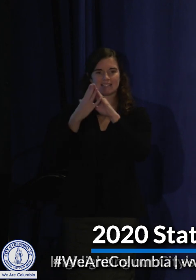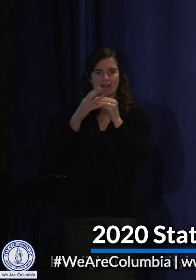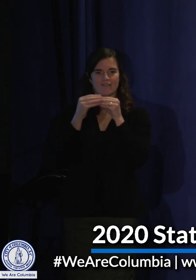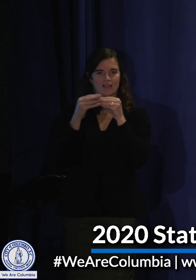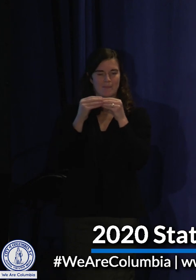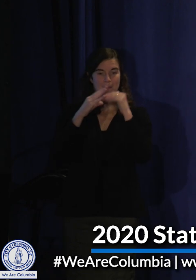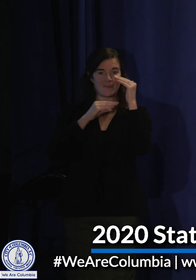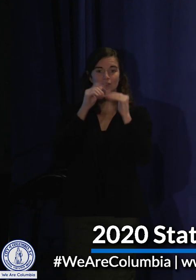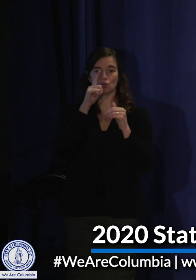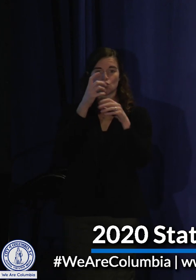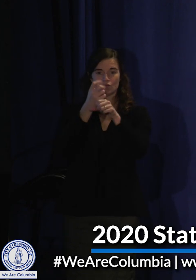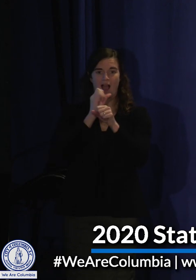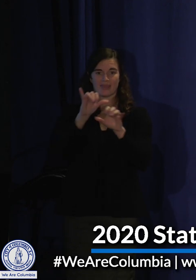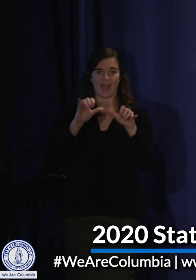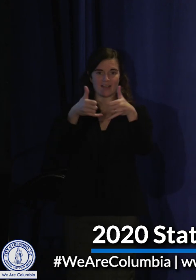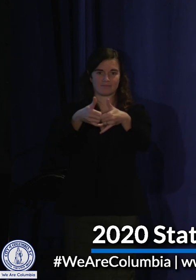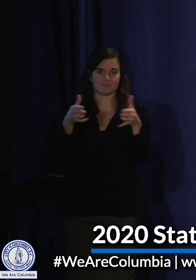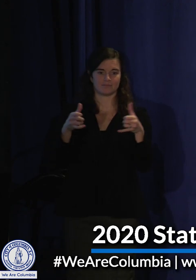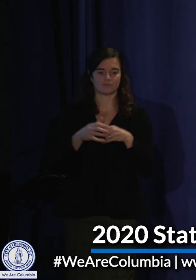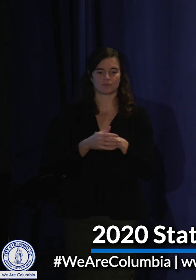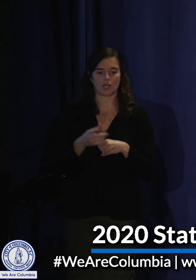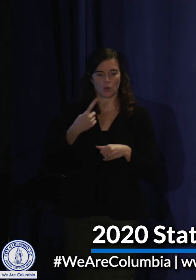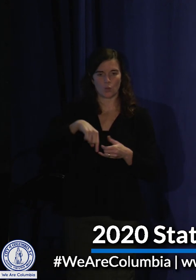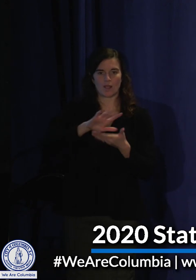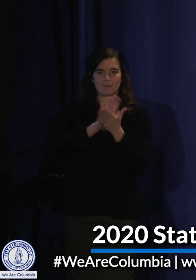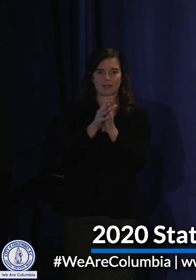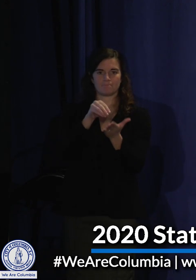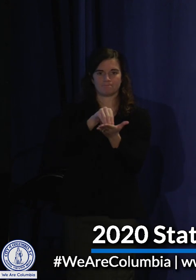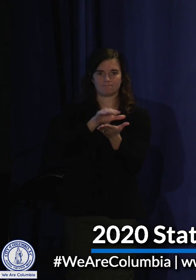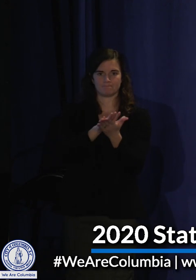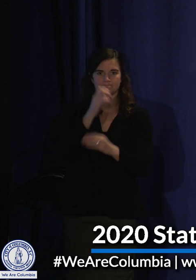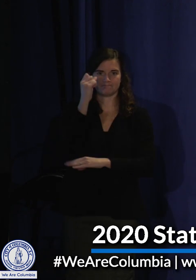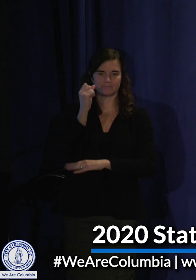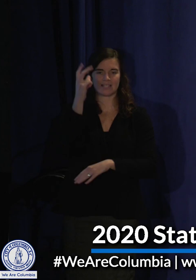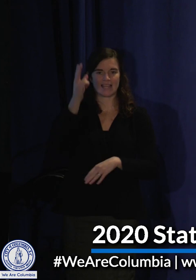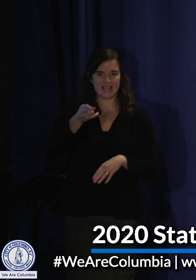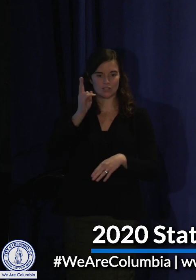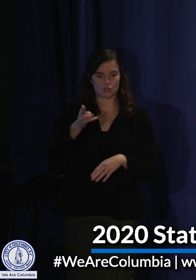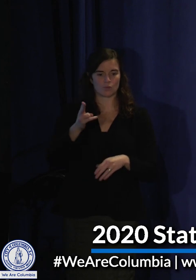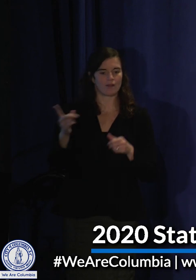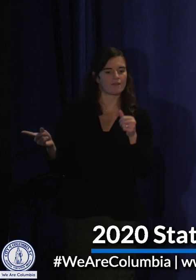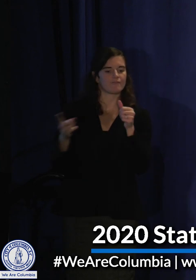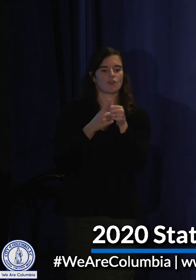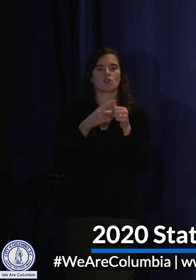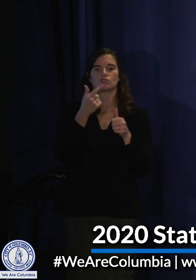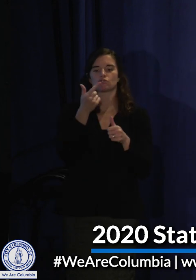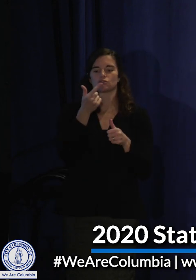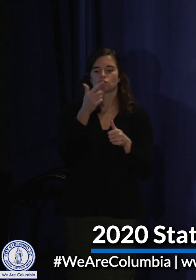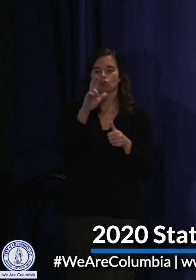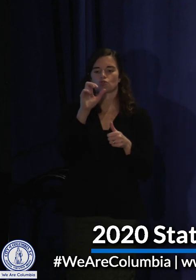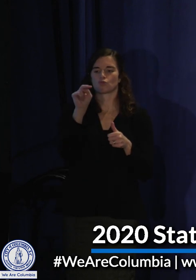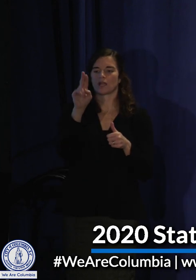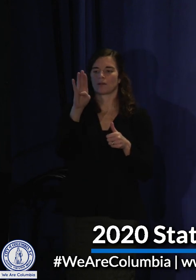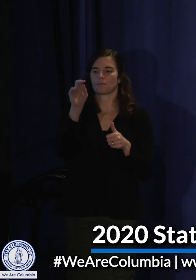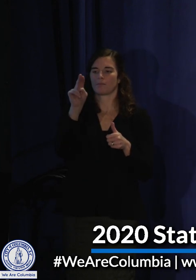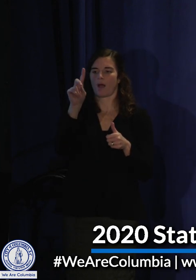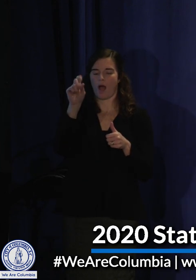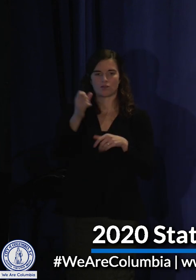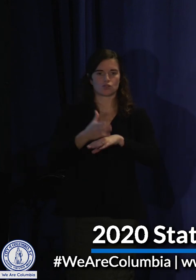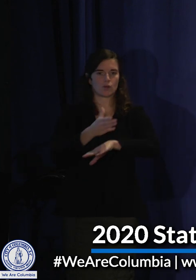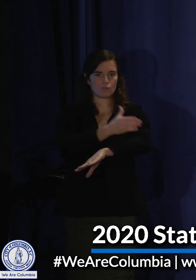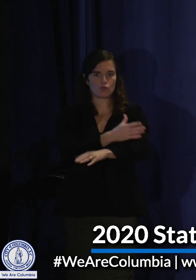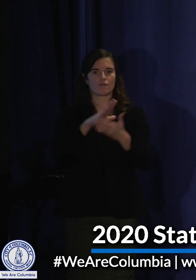this status. The City of Columbia made history by issuing its first ever green bonds to improve the city's stormwater system,